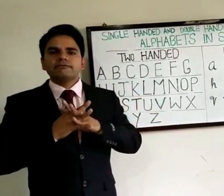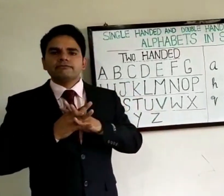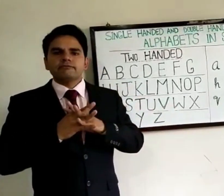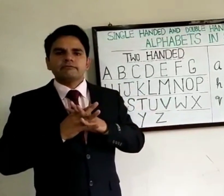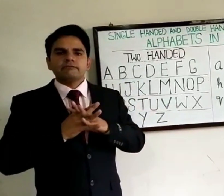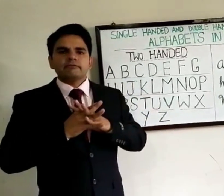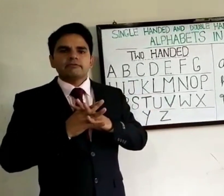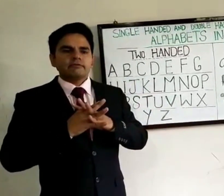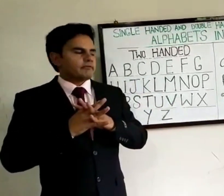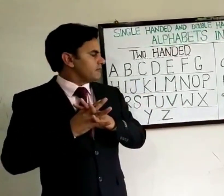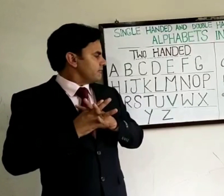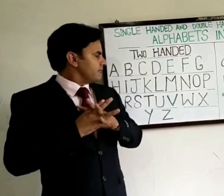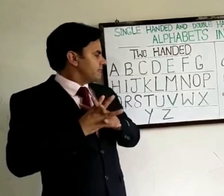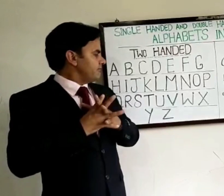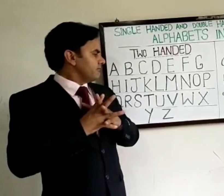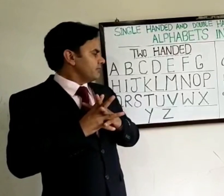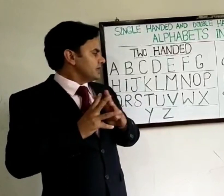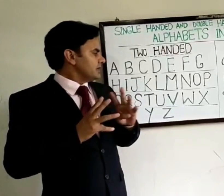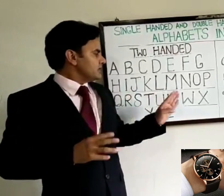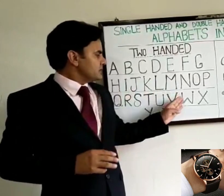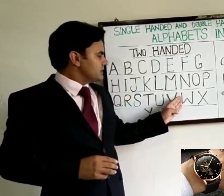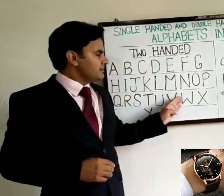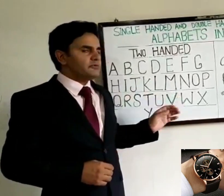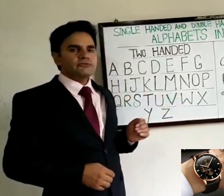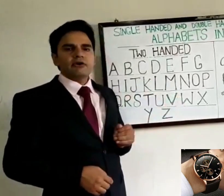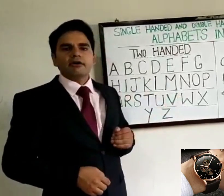W. W. W for